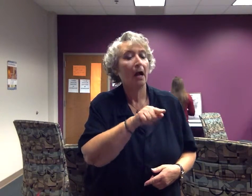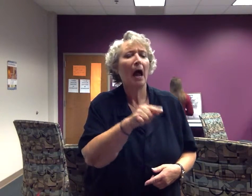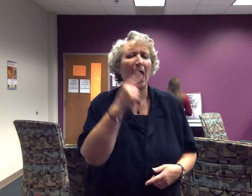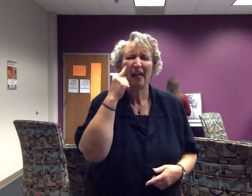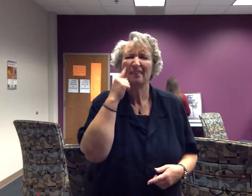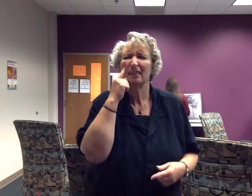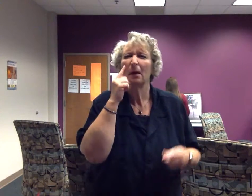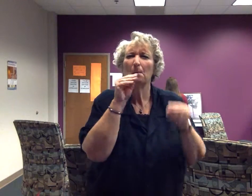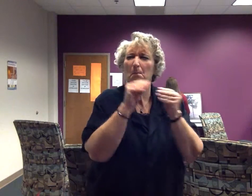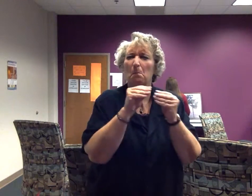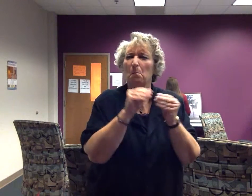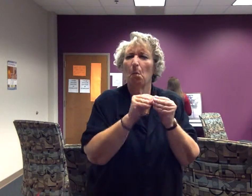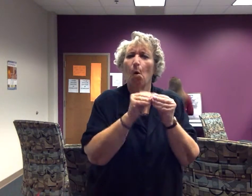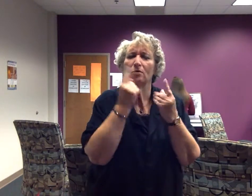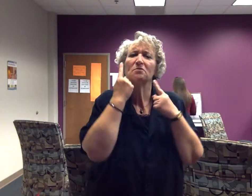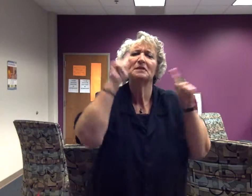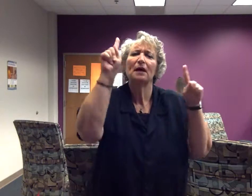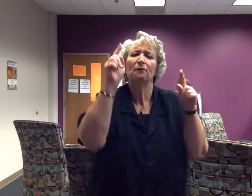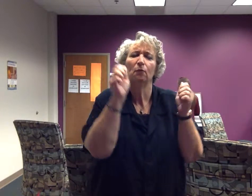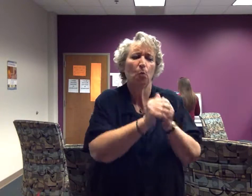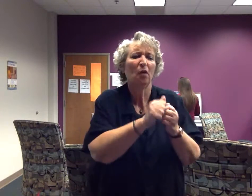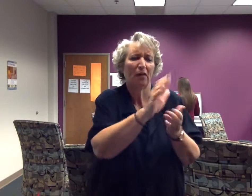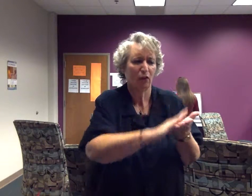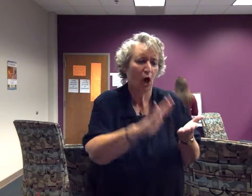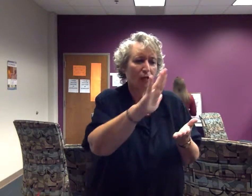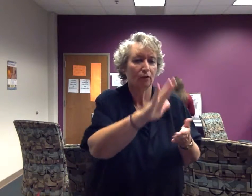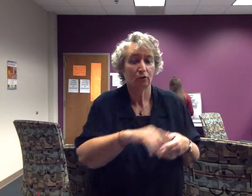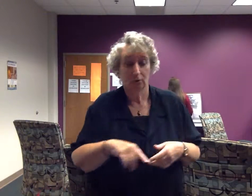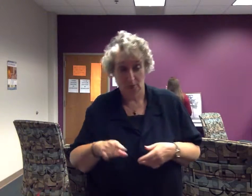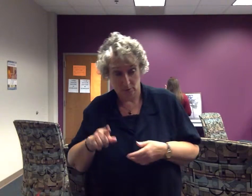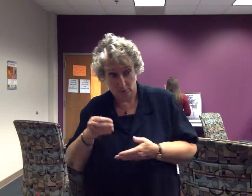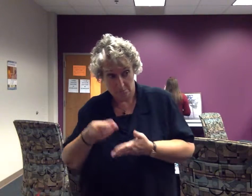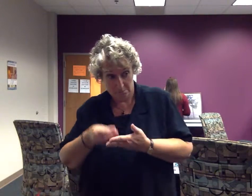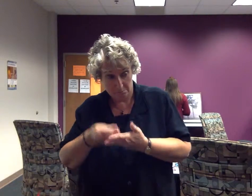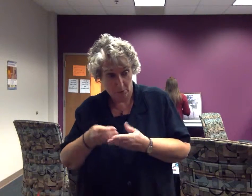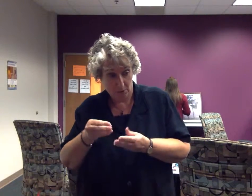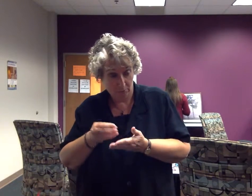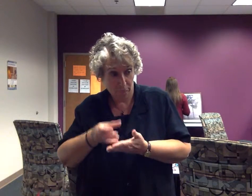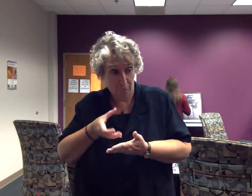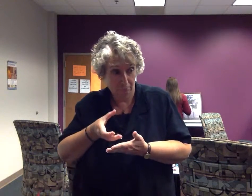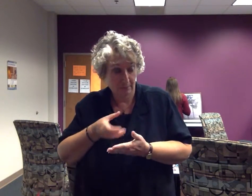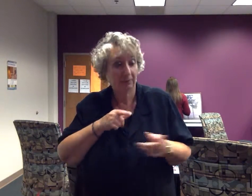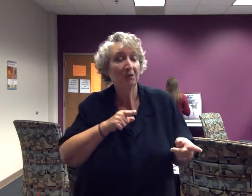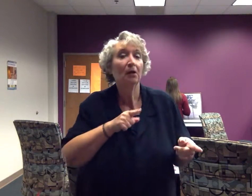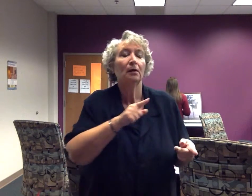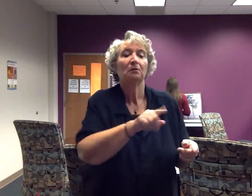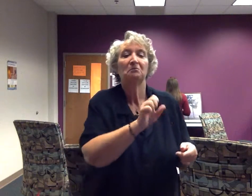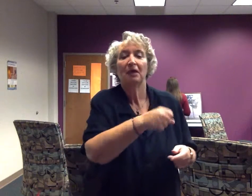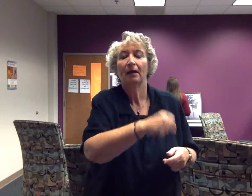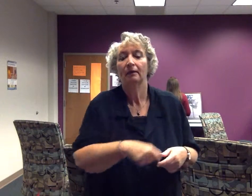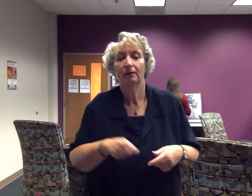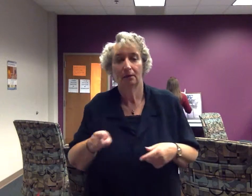education. Okay. You think you make more money? Yes. Maybe get a better job? Yes. So it'd be good for you long term? Yes.